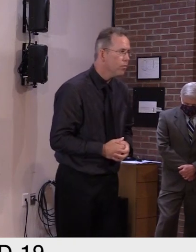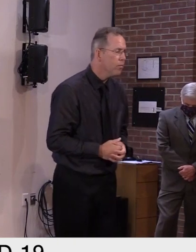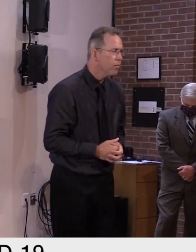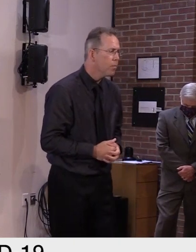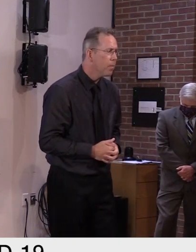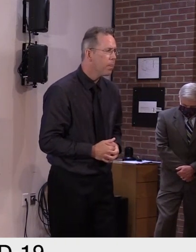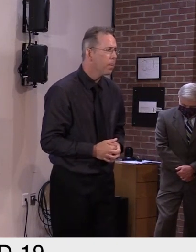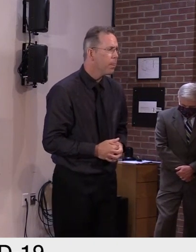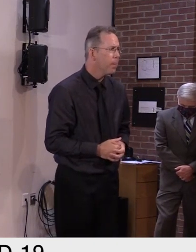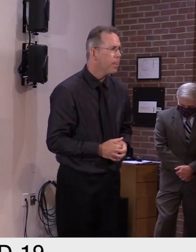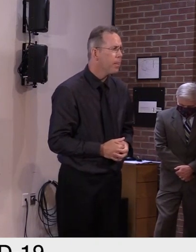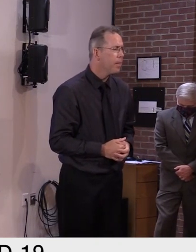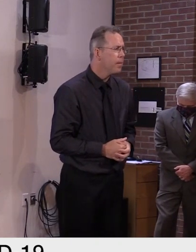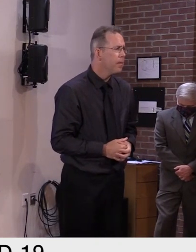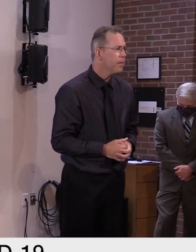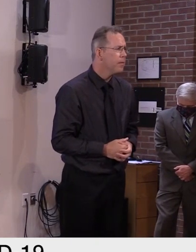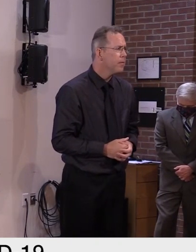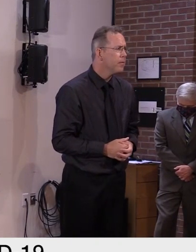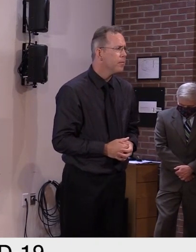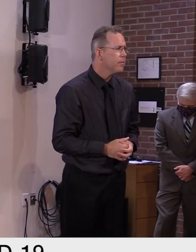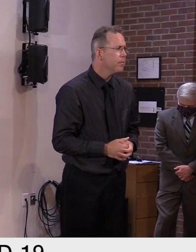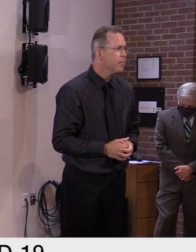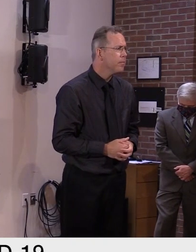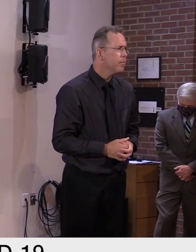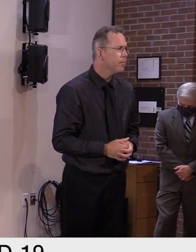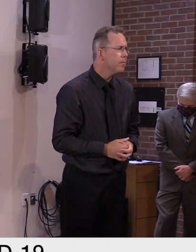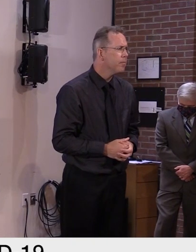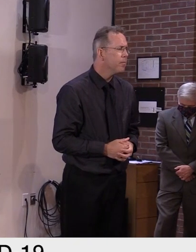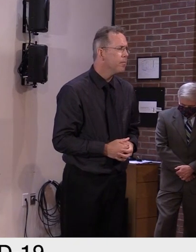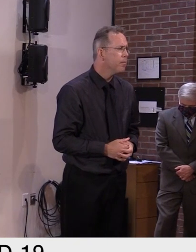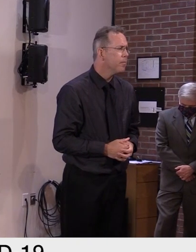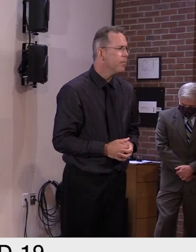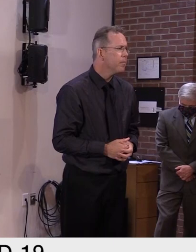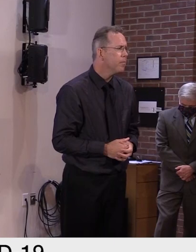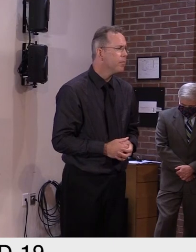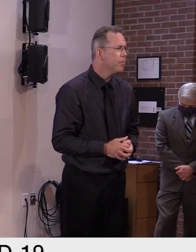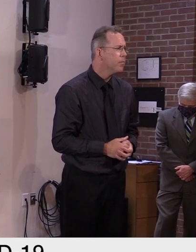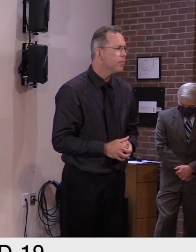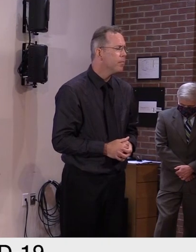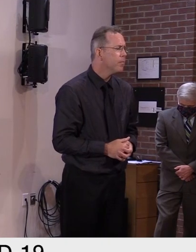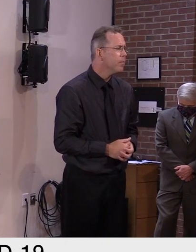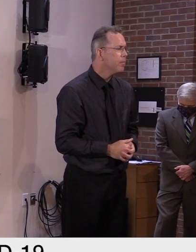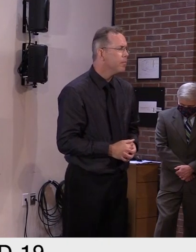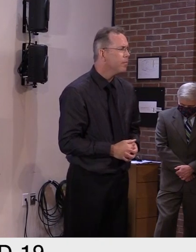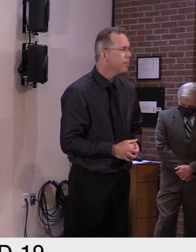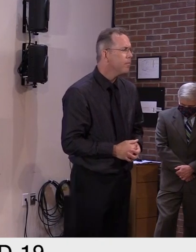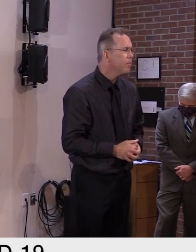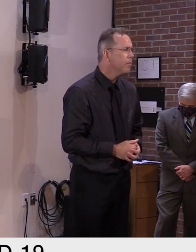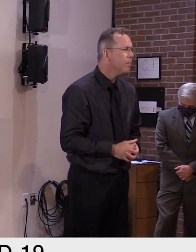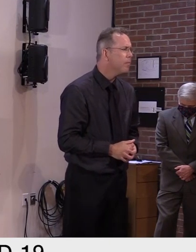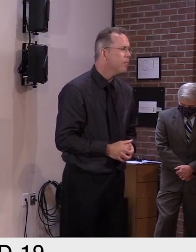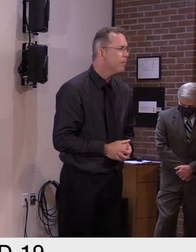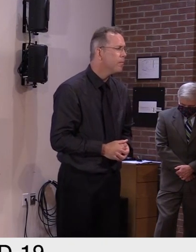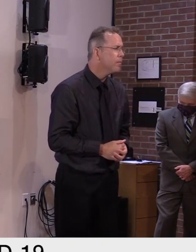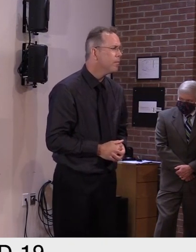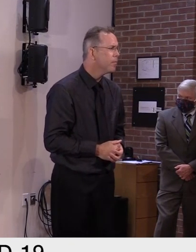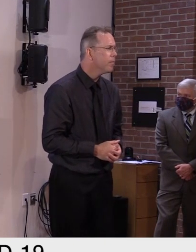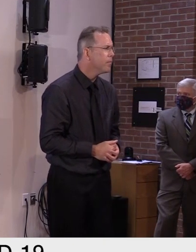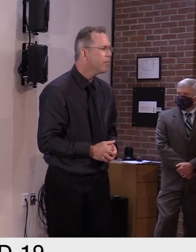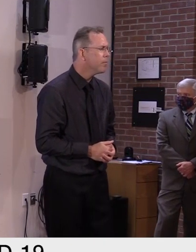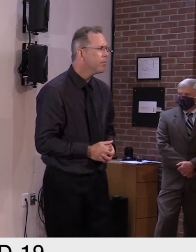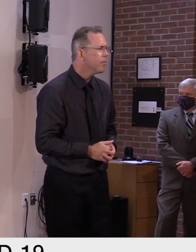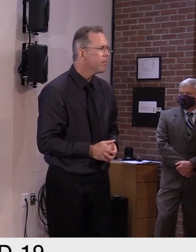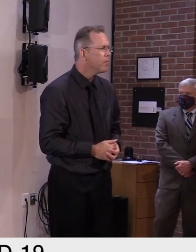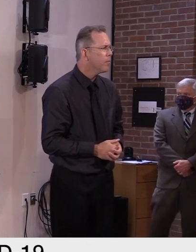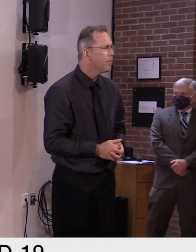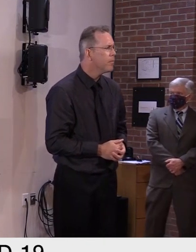I just wanted to ask a quick follow-up. I know last week it was mentioned that Montpelier Main Street School was the first to show transmission of the virus